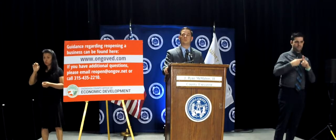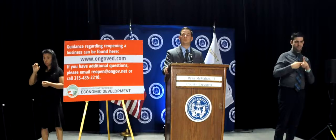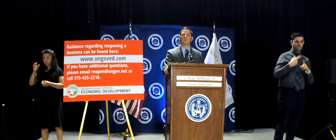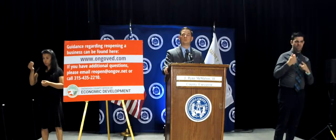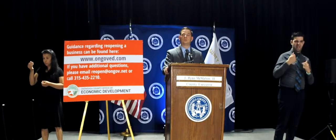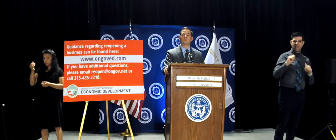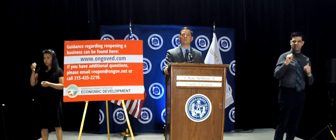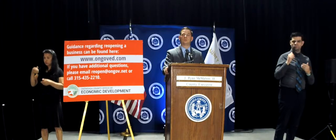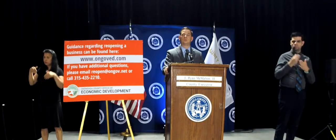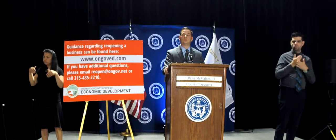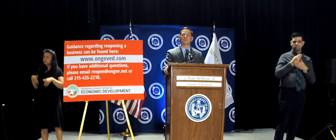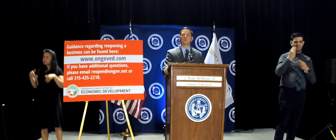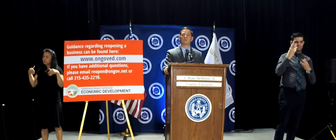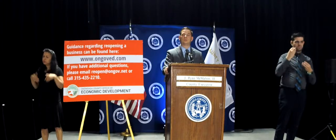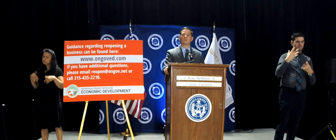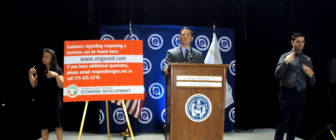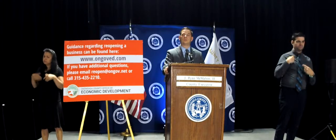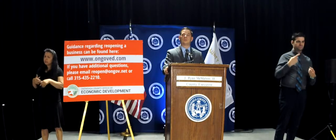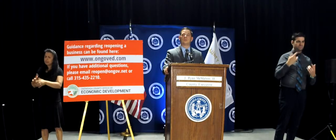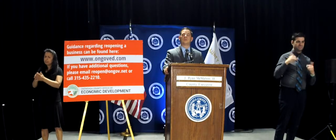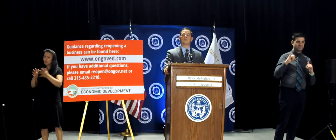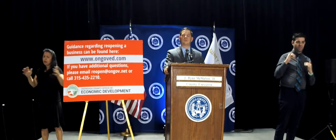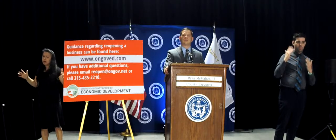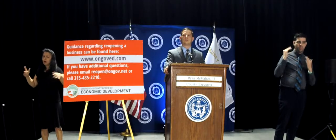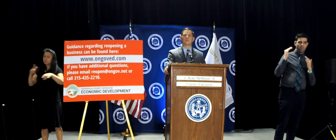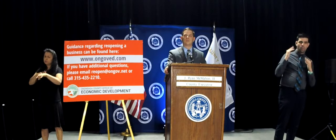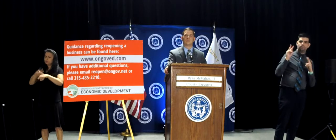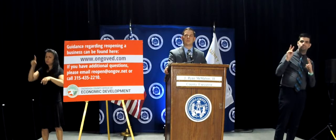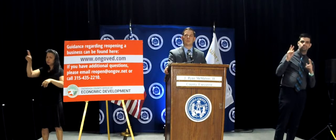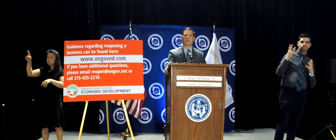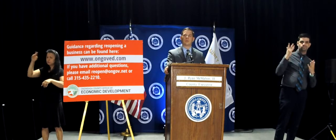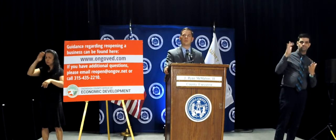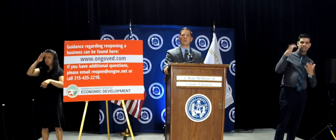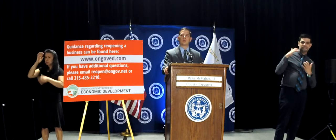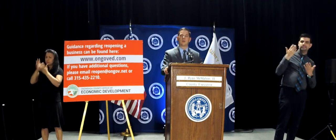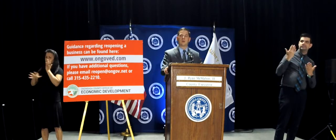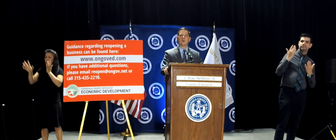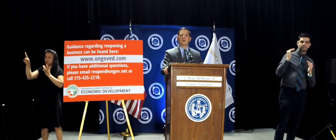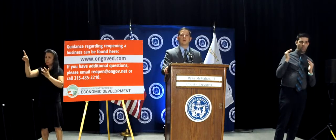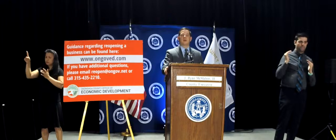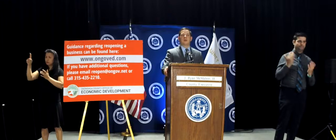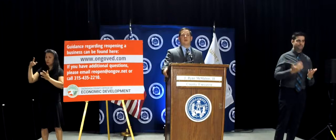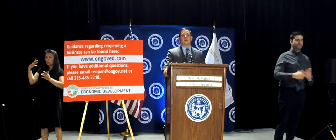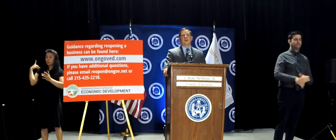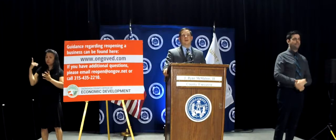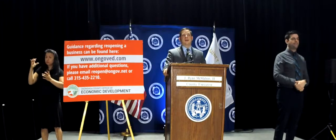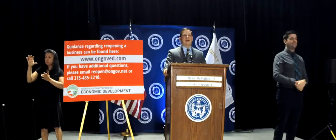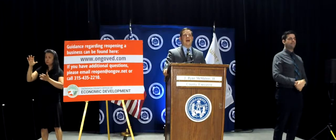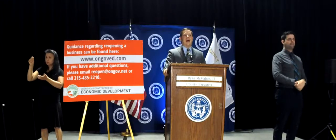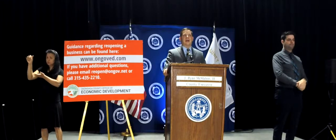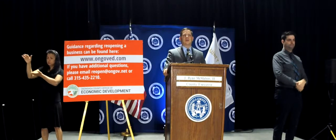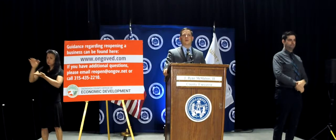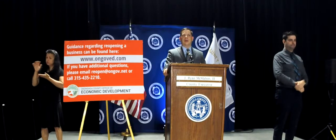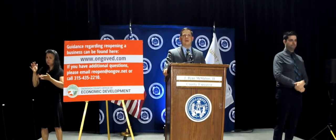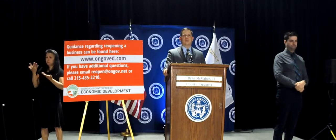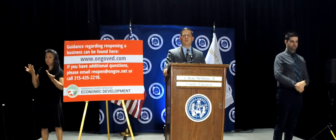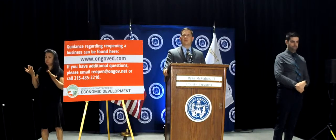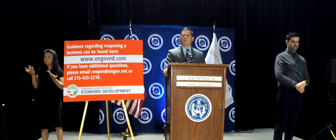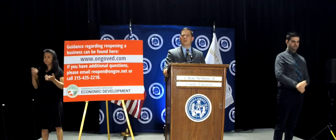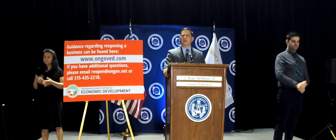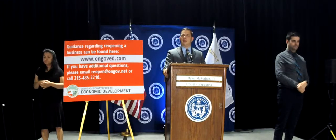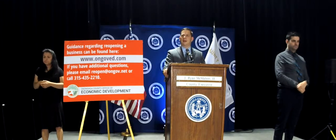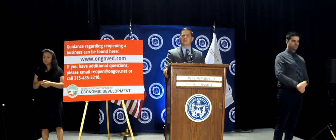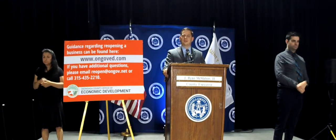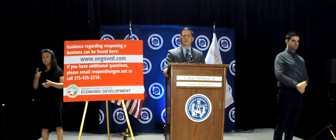Do you still have hope that federal funding could come, and how devastating will it be if it continues to drag on? I do. They have to